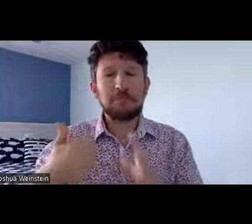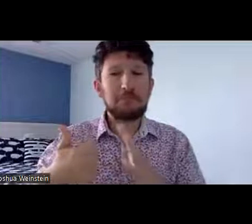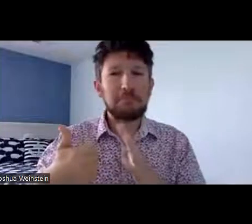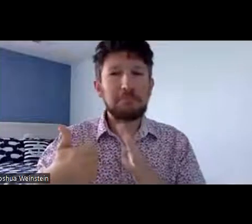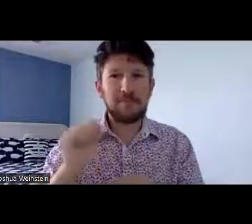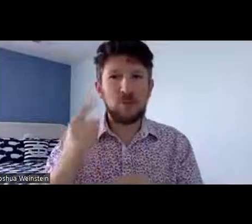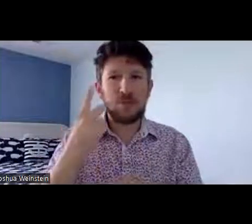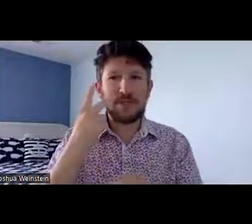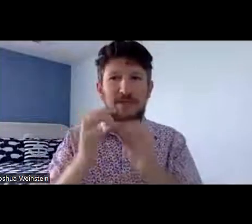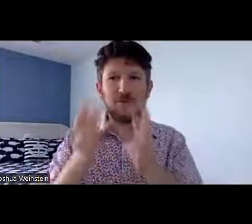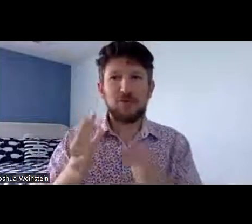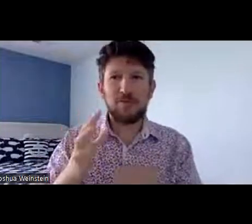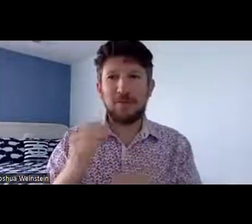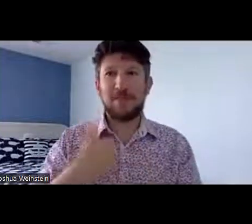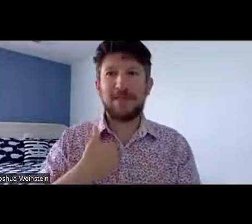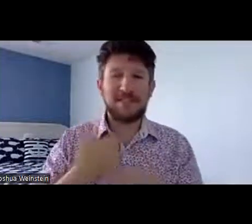All right, good deal.